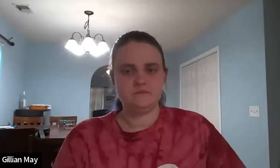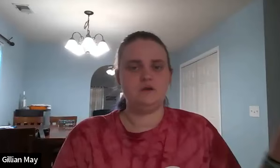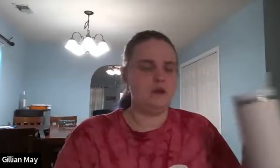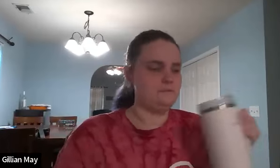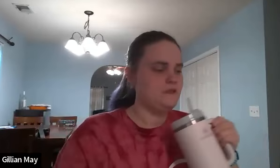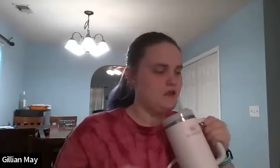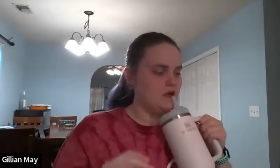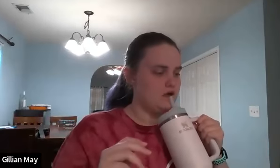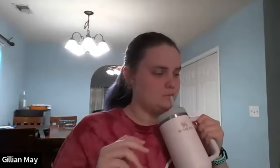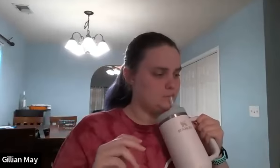Okay.